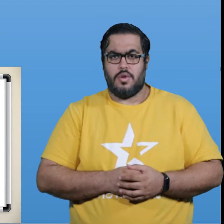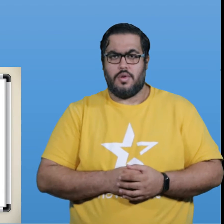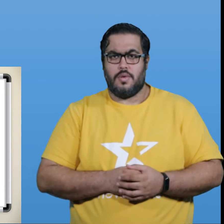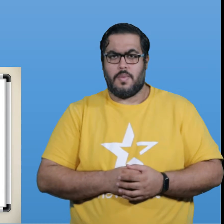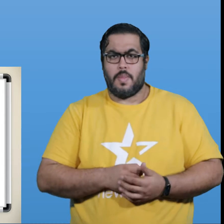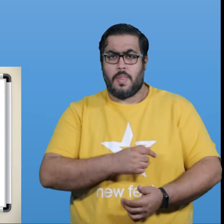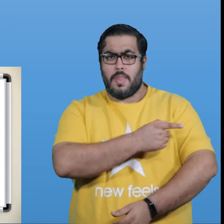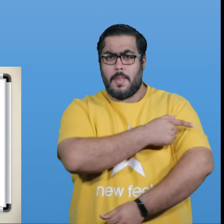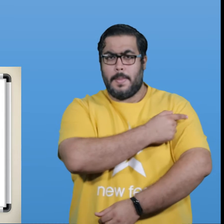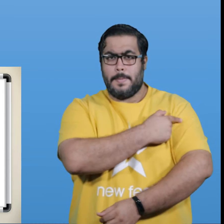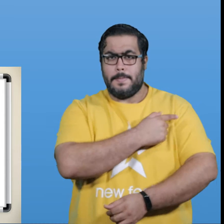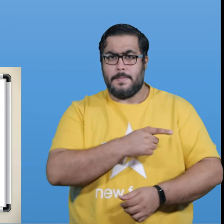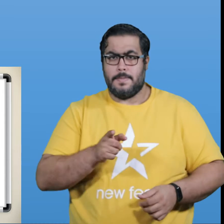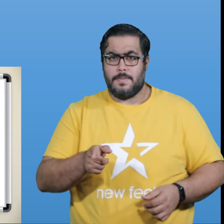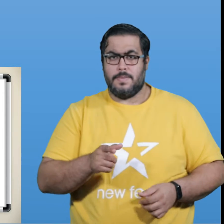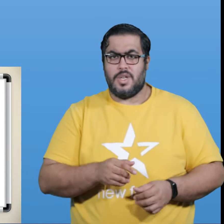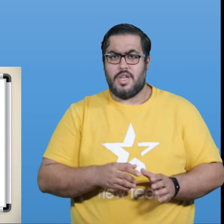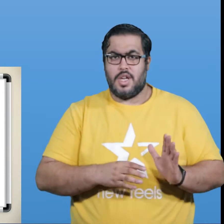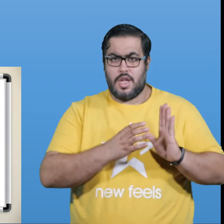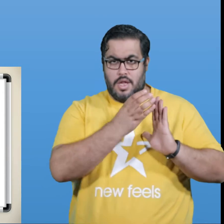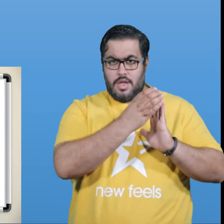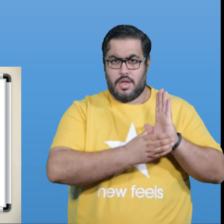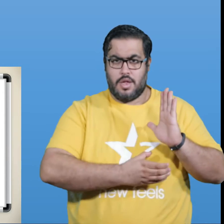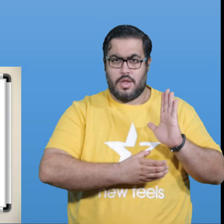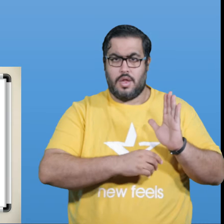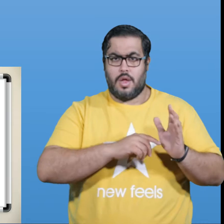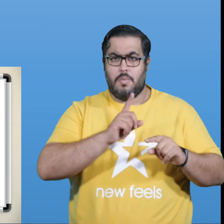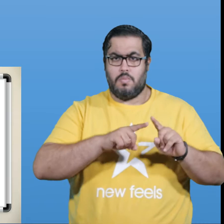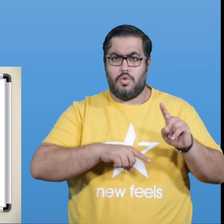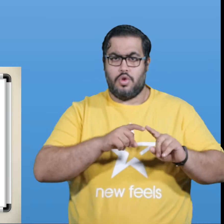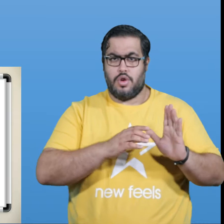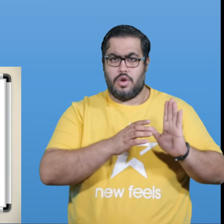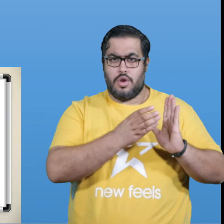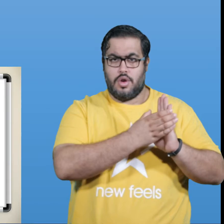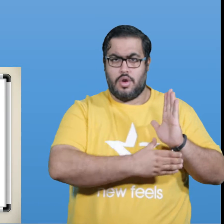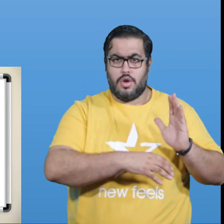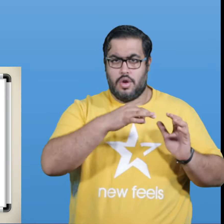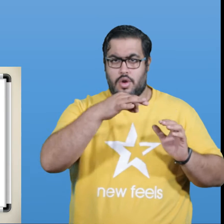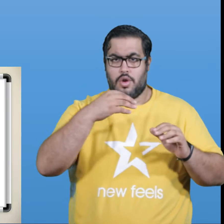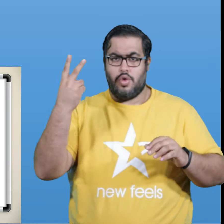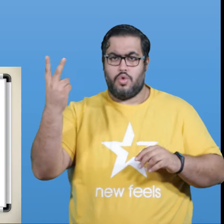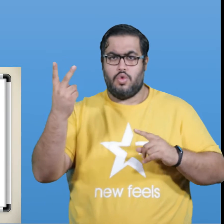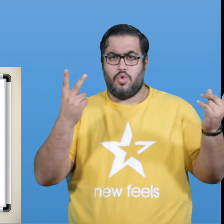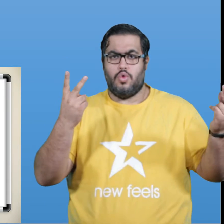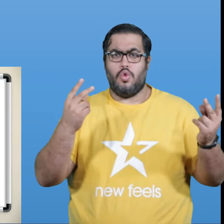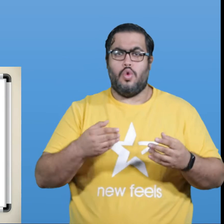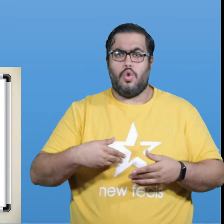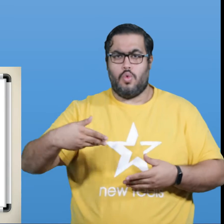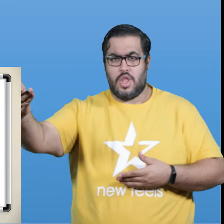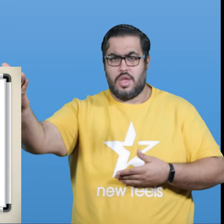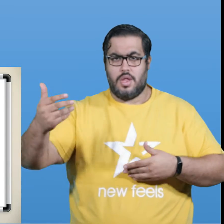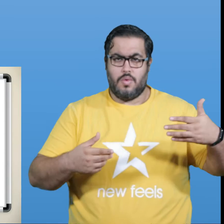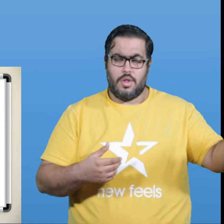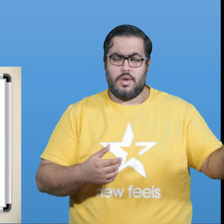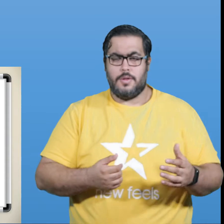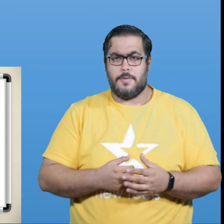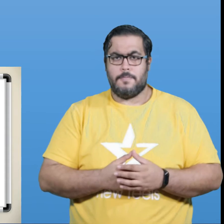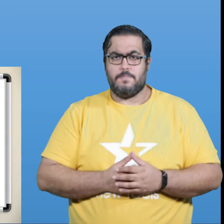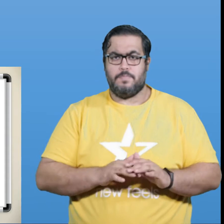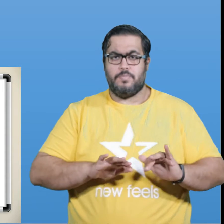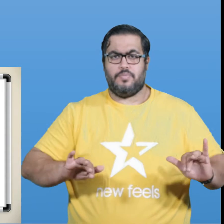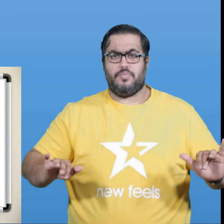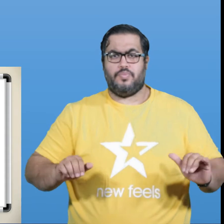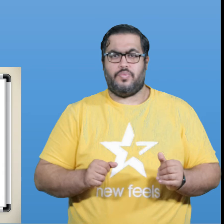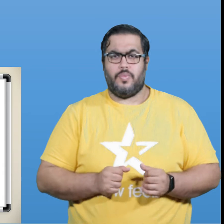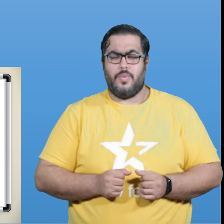on the incident is given on a separate sheet. So we have different sheets and the report is on a separate sheet. It's not the